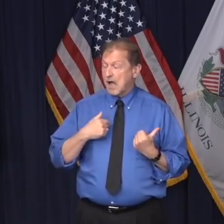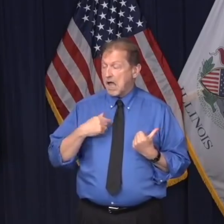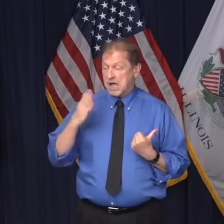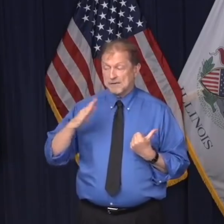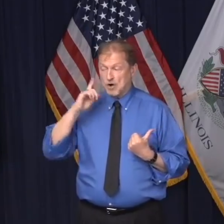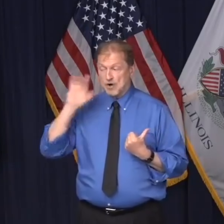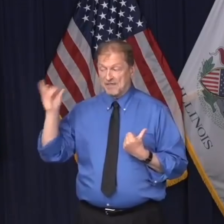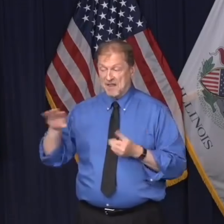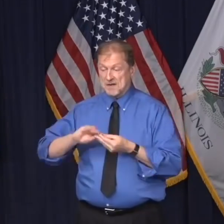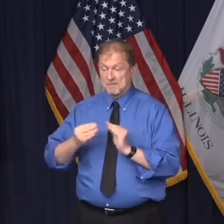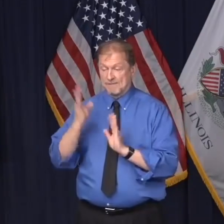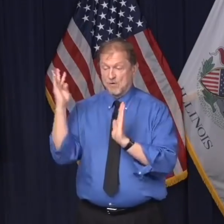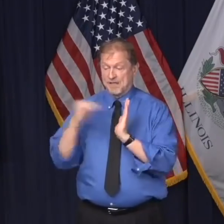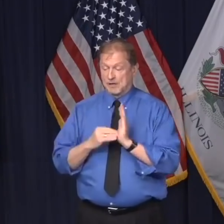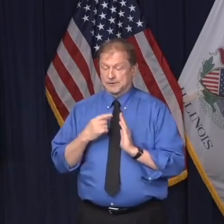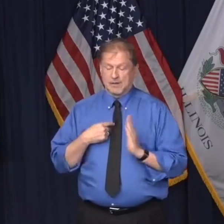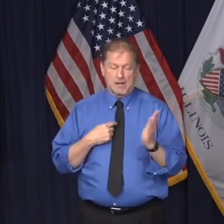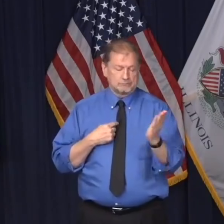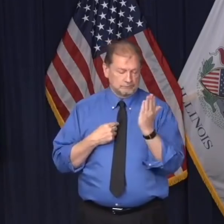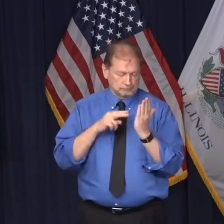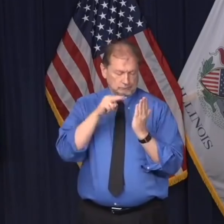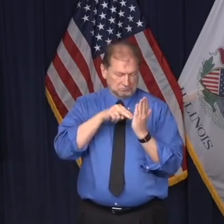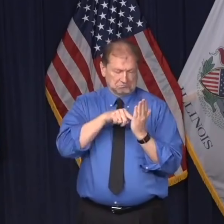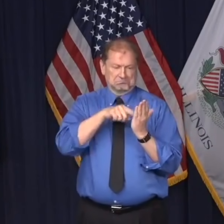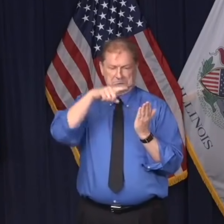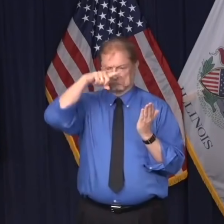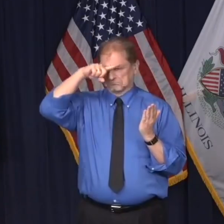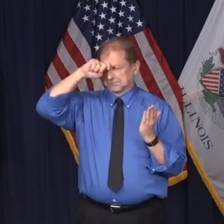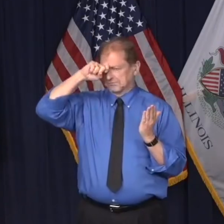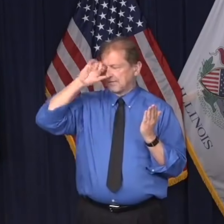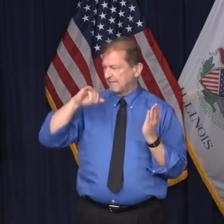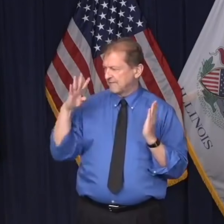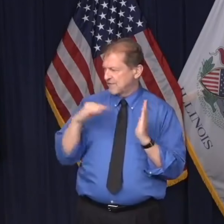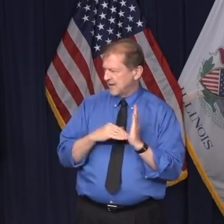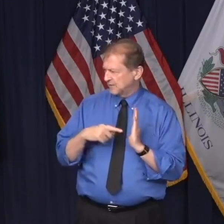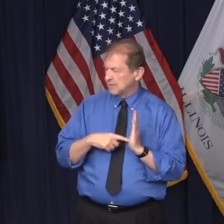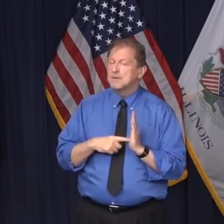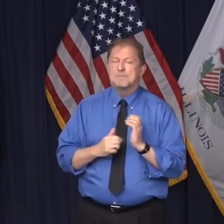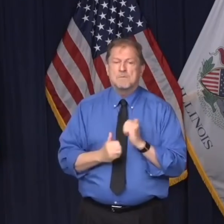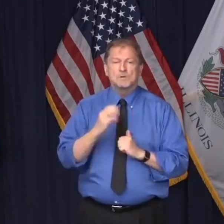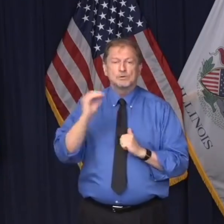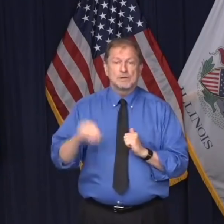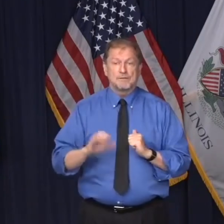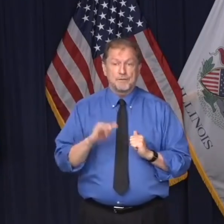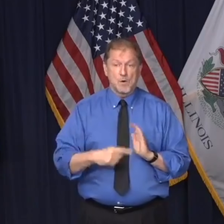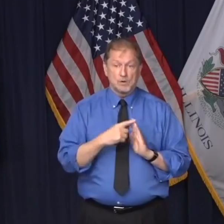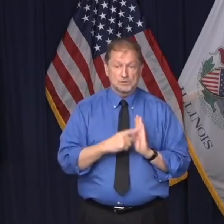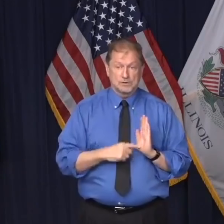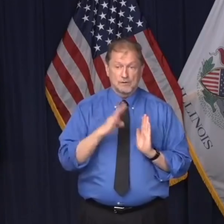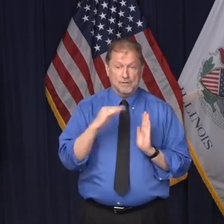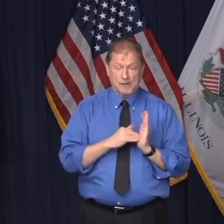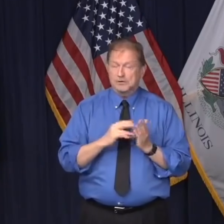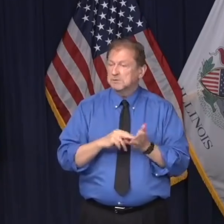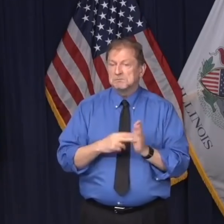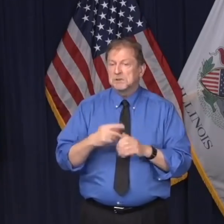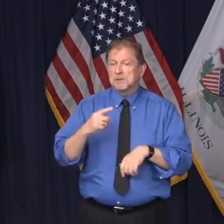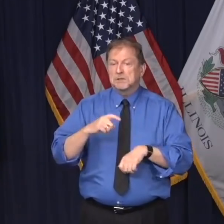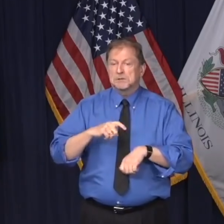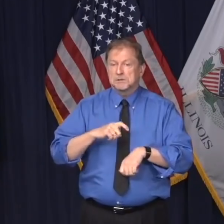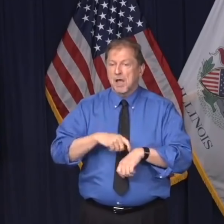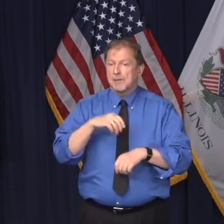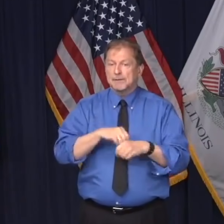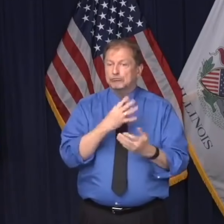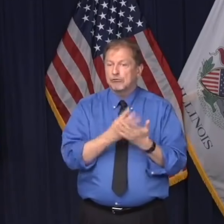it recently. In fact, a majority of those releases are people who simply, their sentences